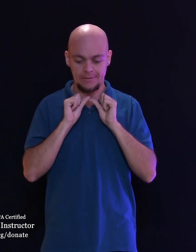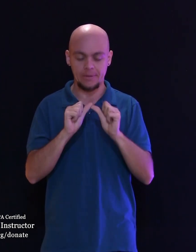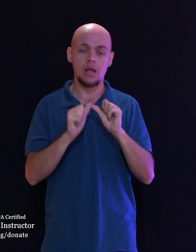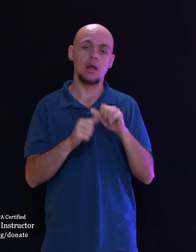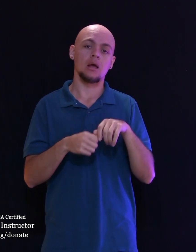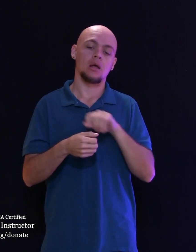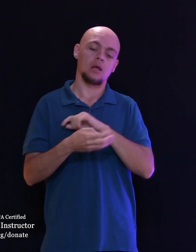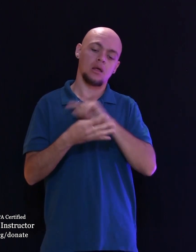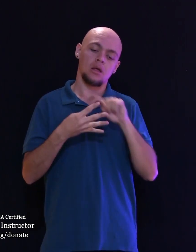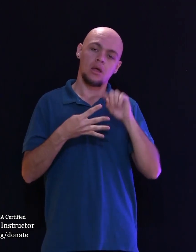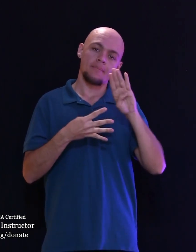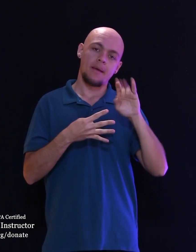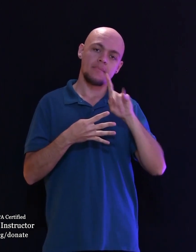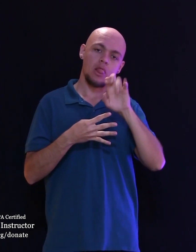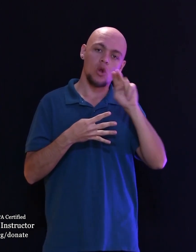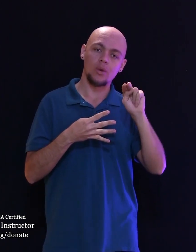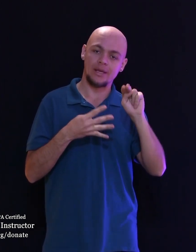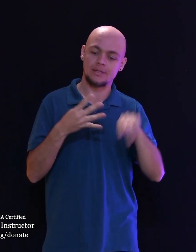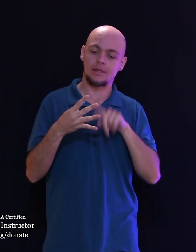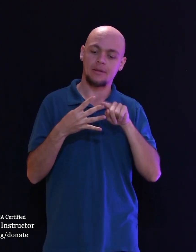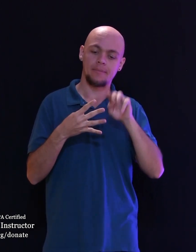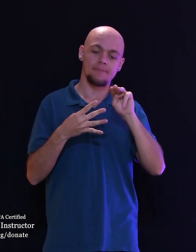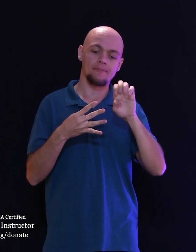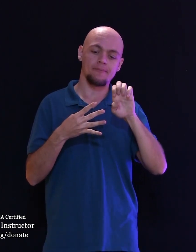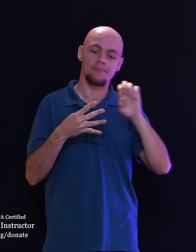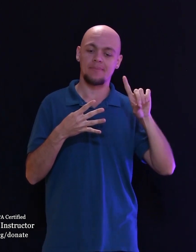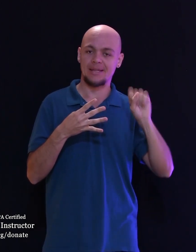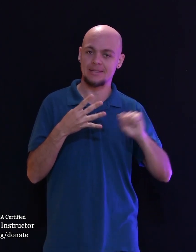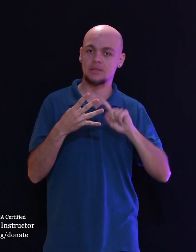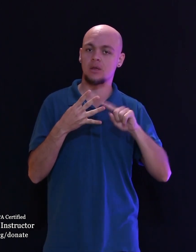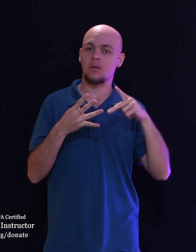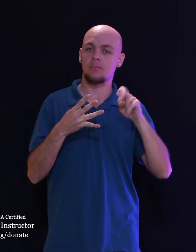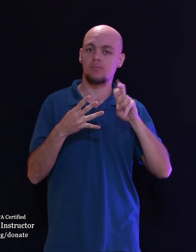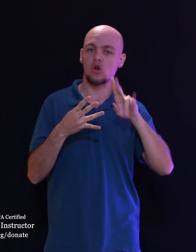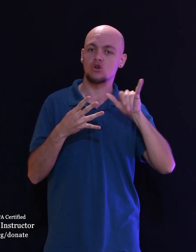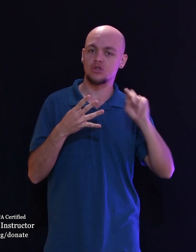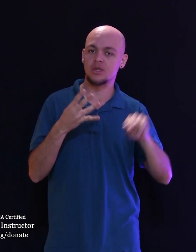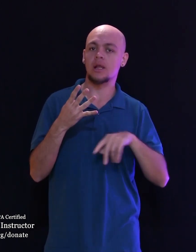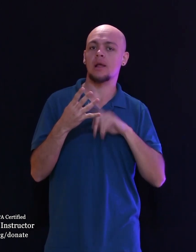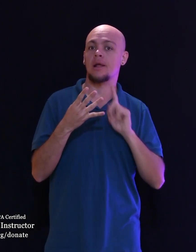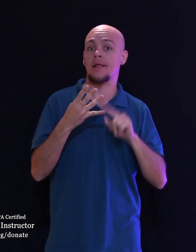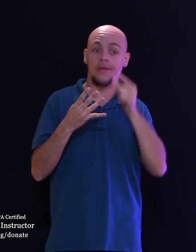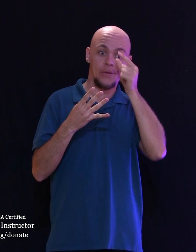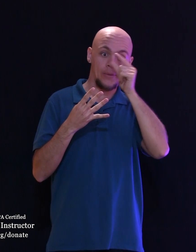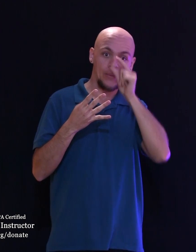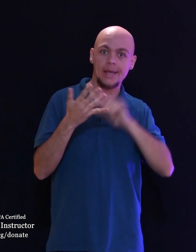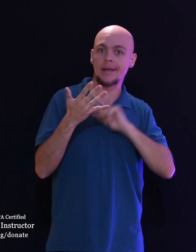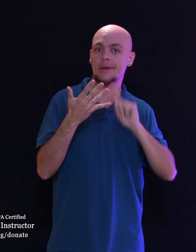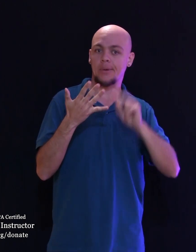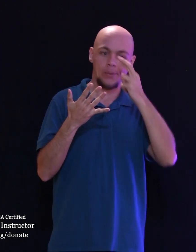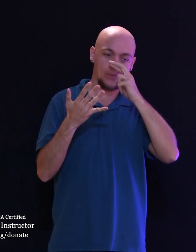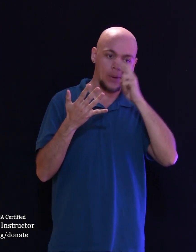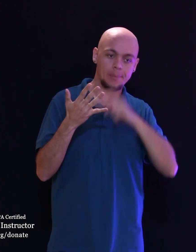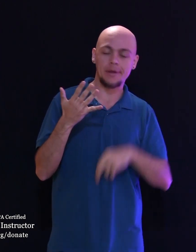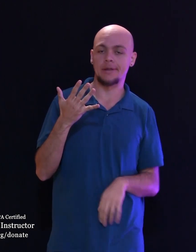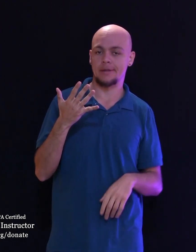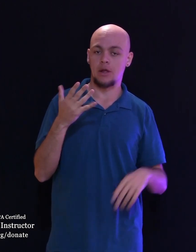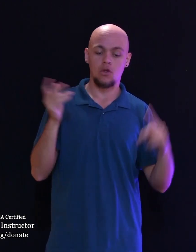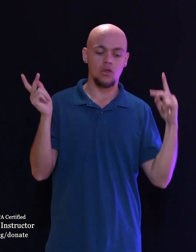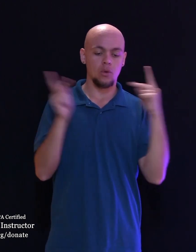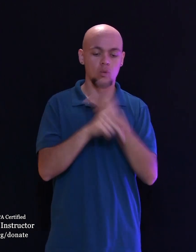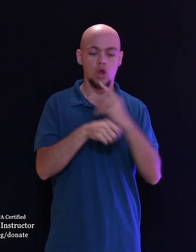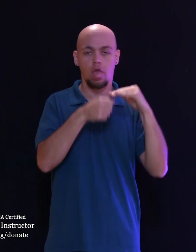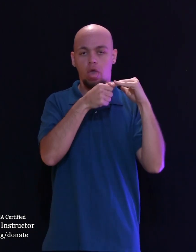the Babylonians, the Medes, the Persians, the Greeks, the Romans. They've been through some of the